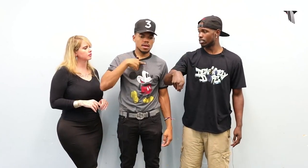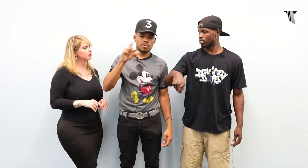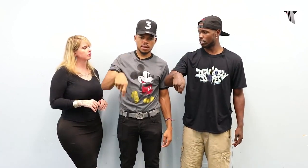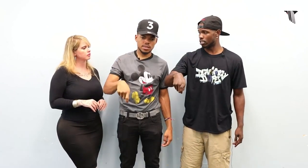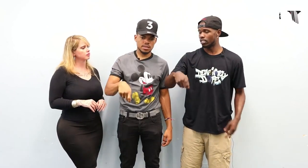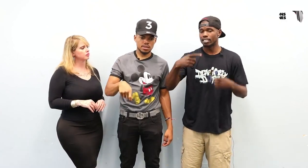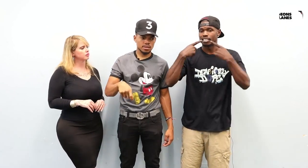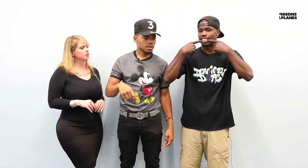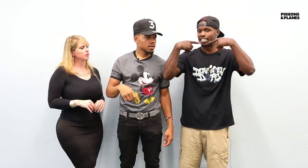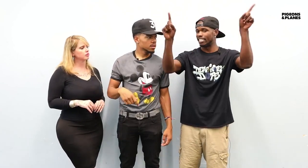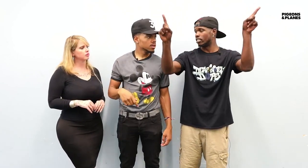I must. Succeed.